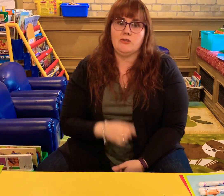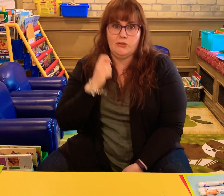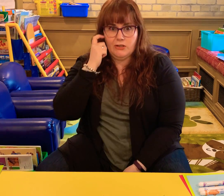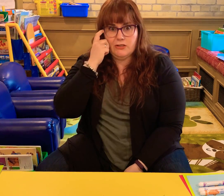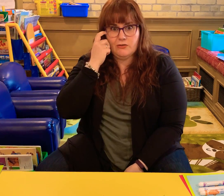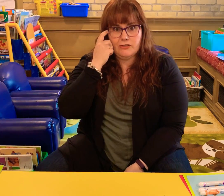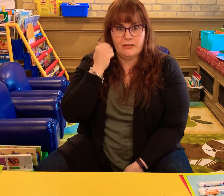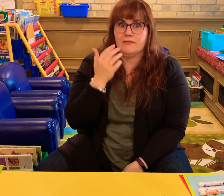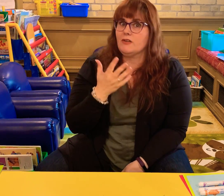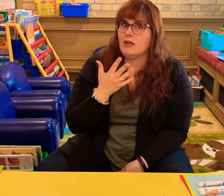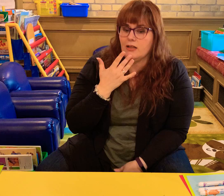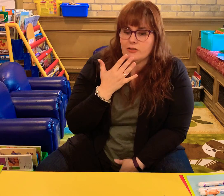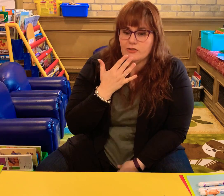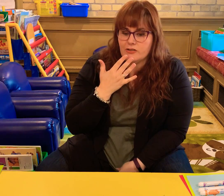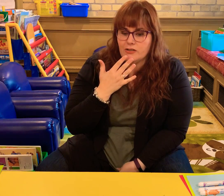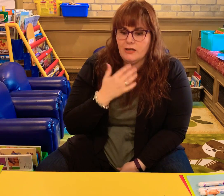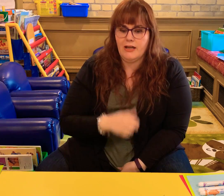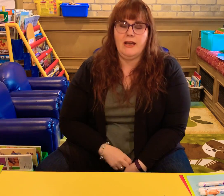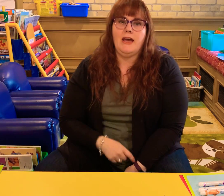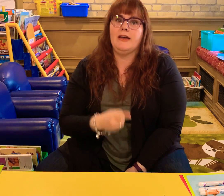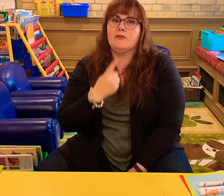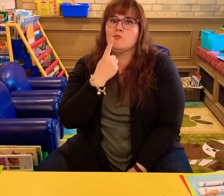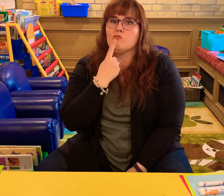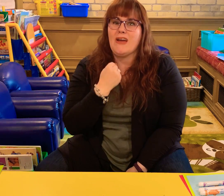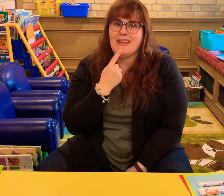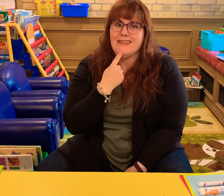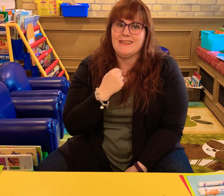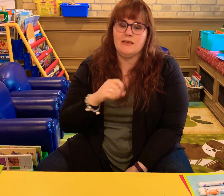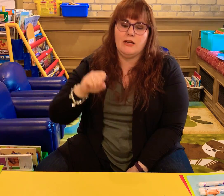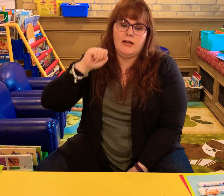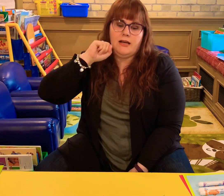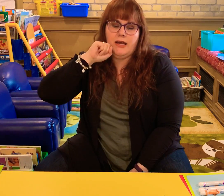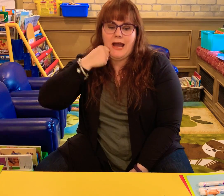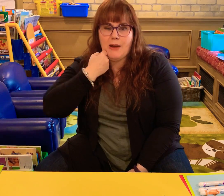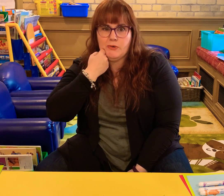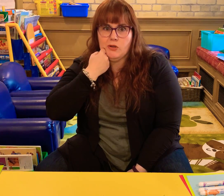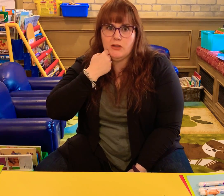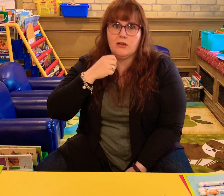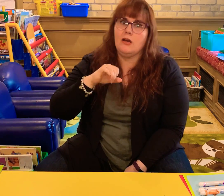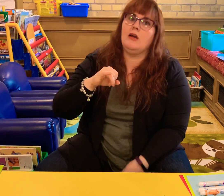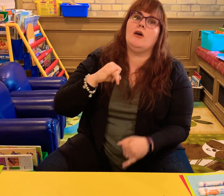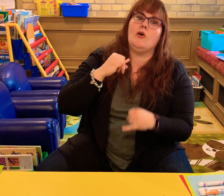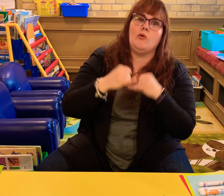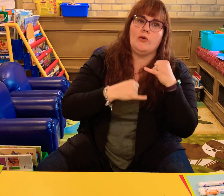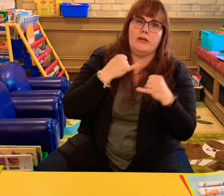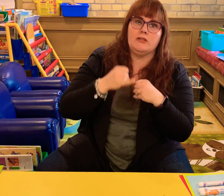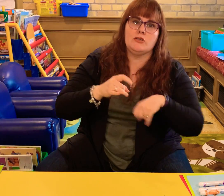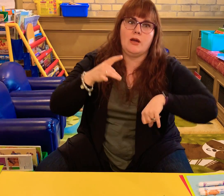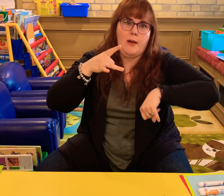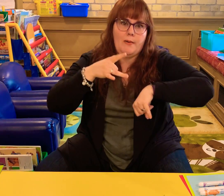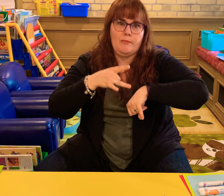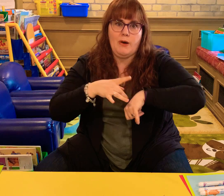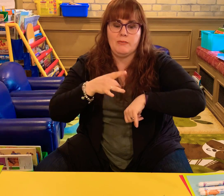you need to know the signs for colors and red, apple, orange, pumpkin,